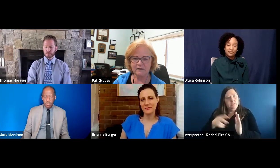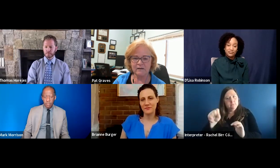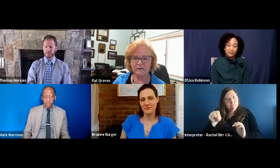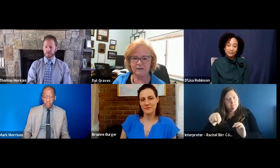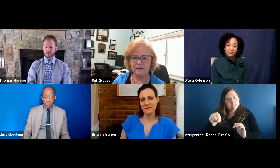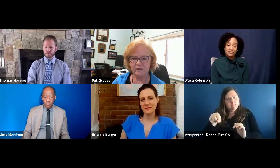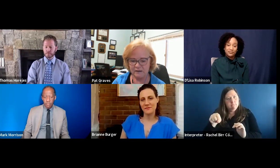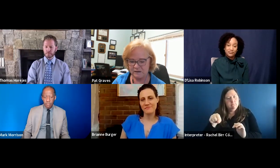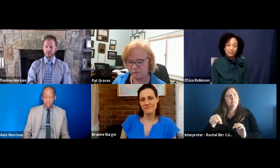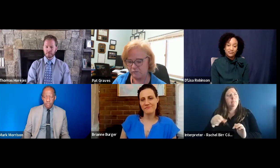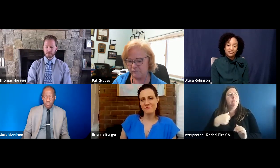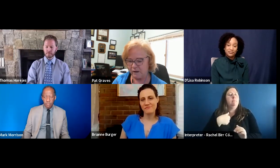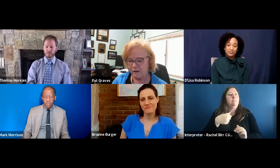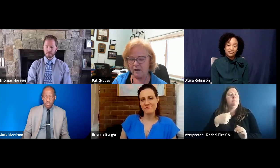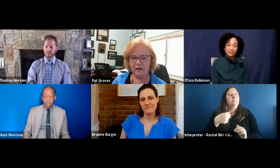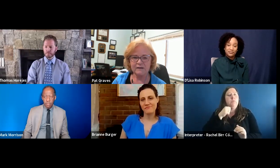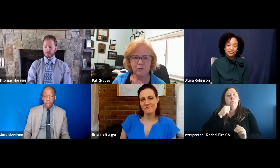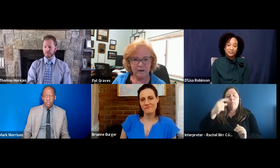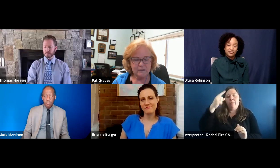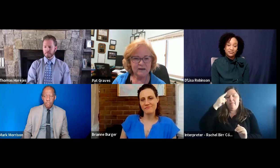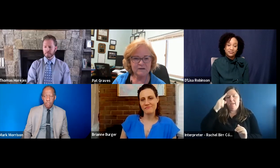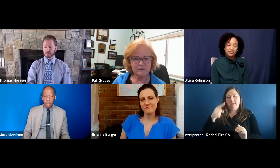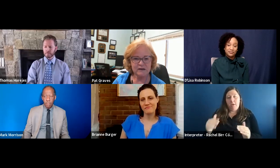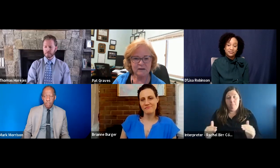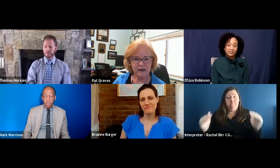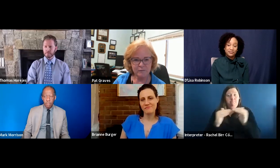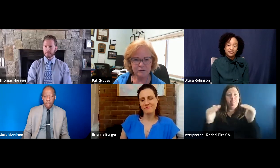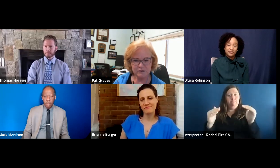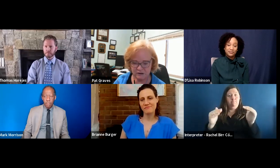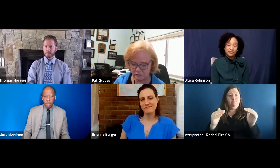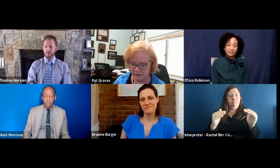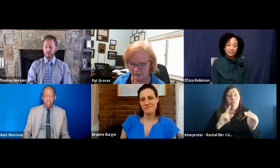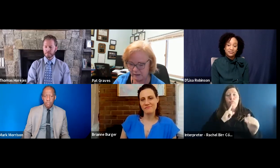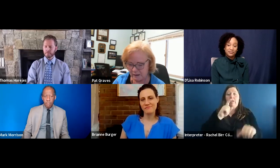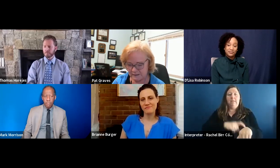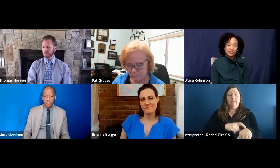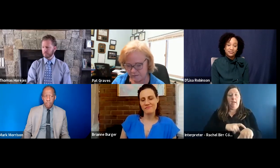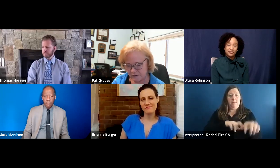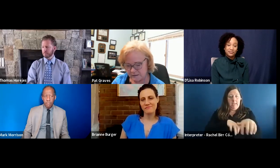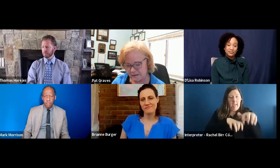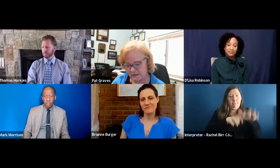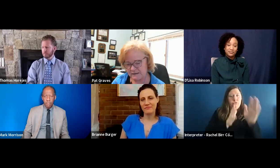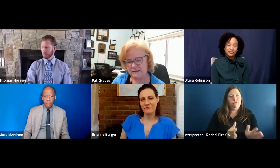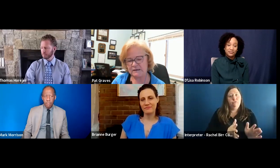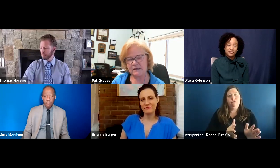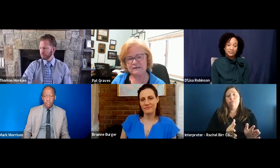do not think that they serve as well as real-time captioners do. And some of